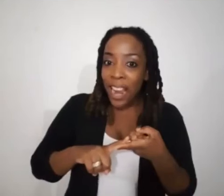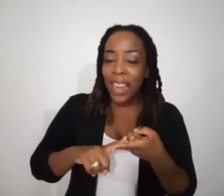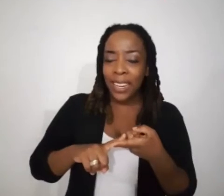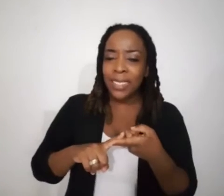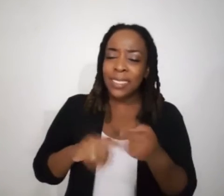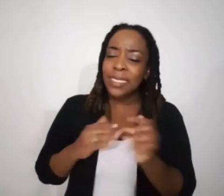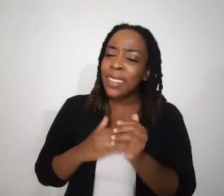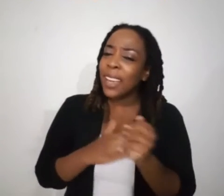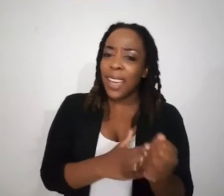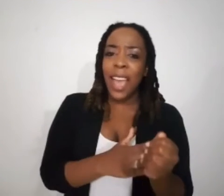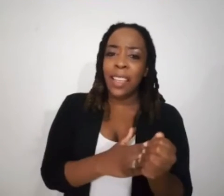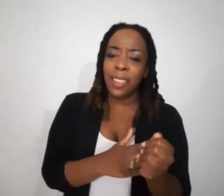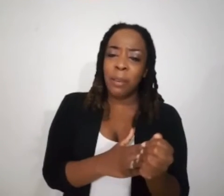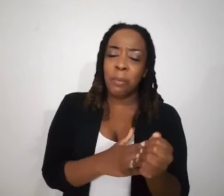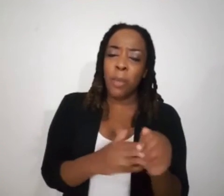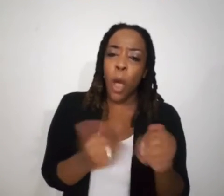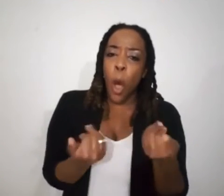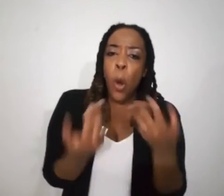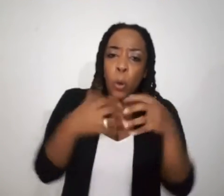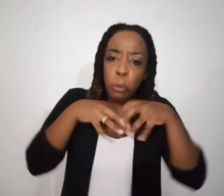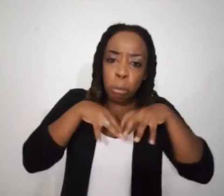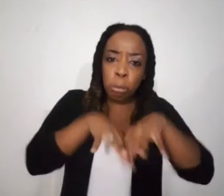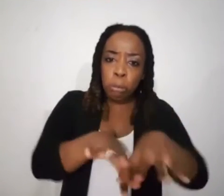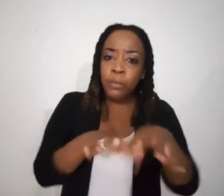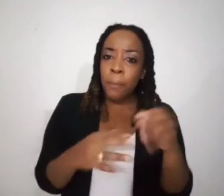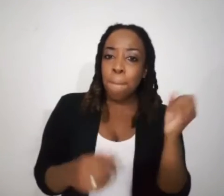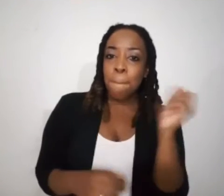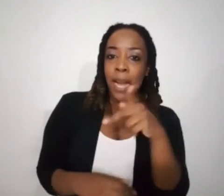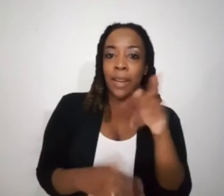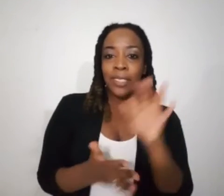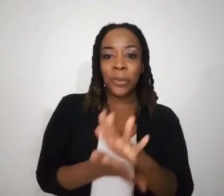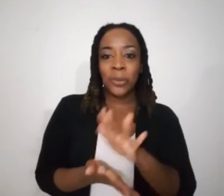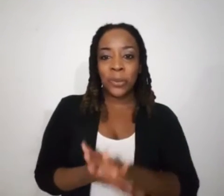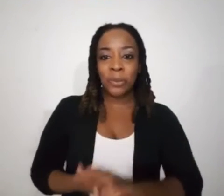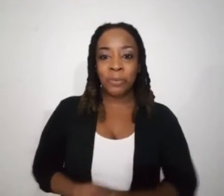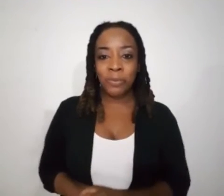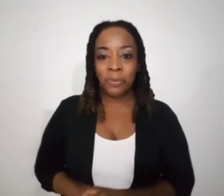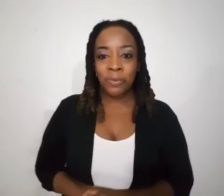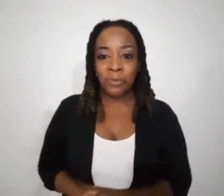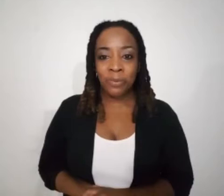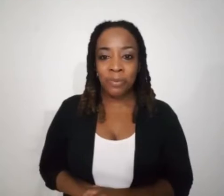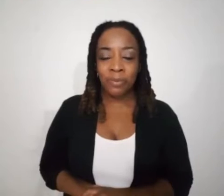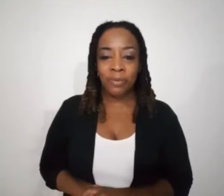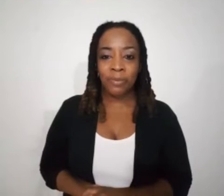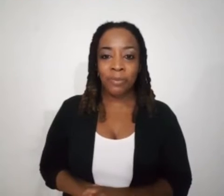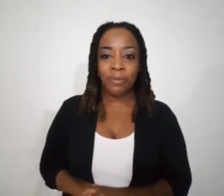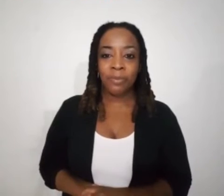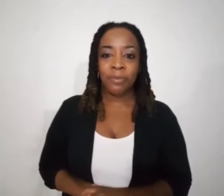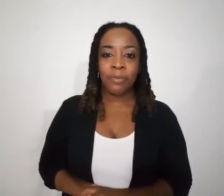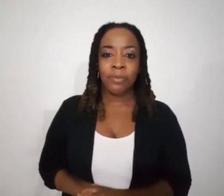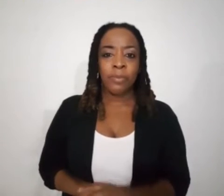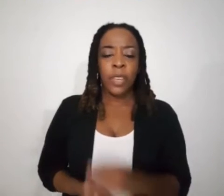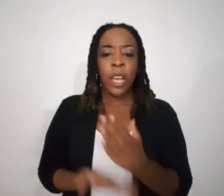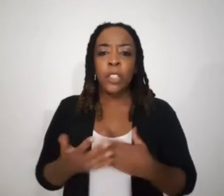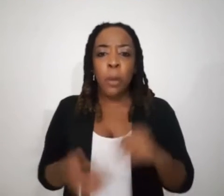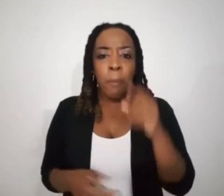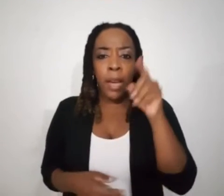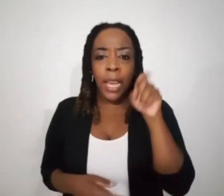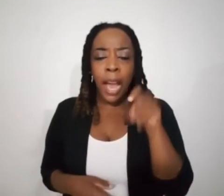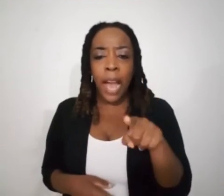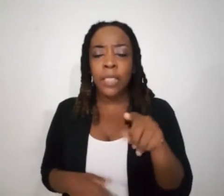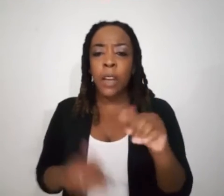them about what school is going to be like. Somebody asked, how do you communicate with your